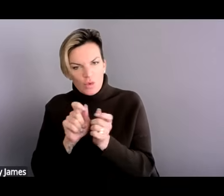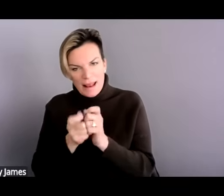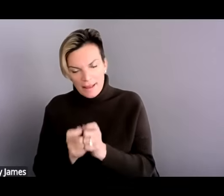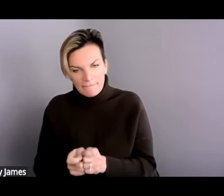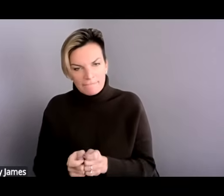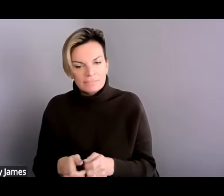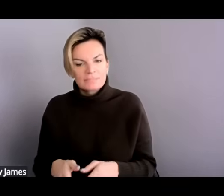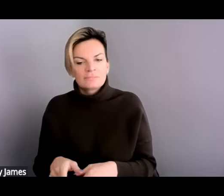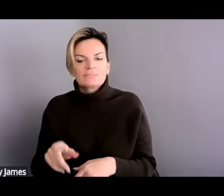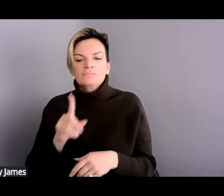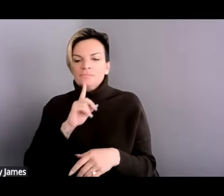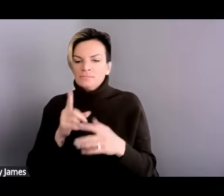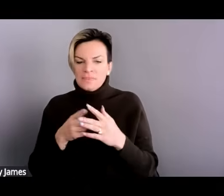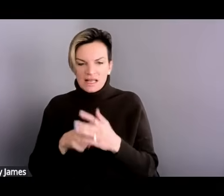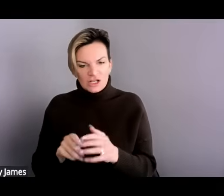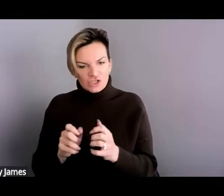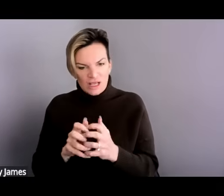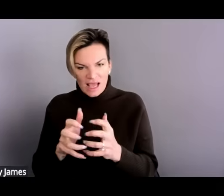initiations,